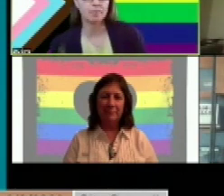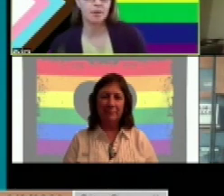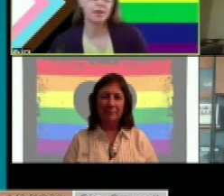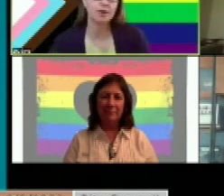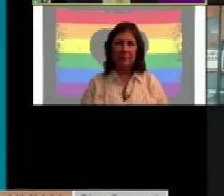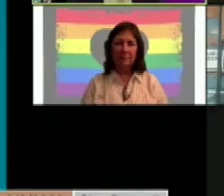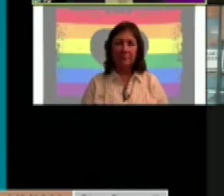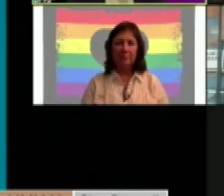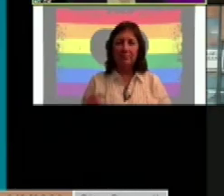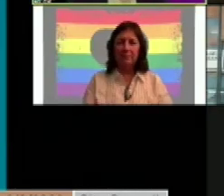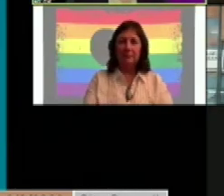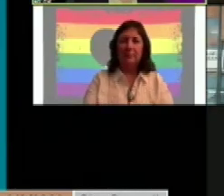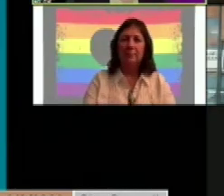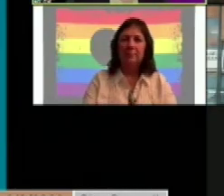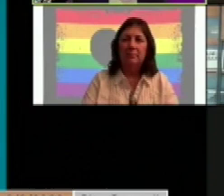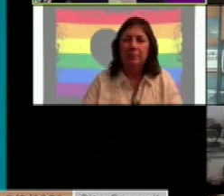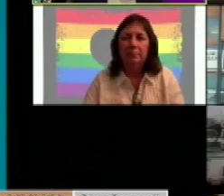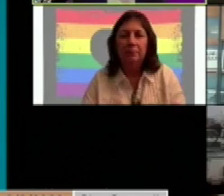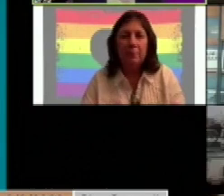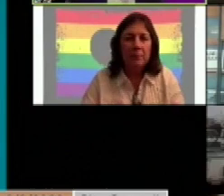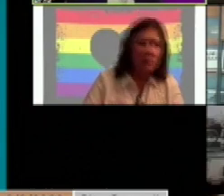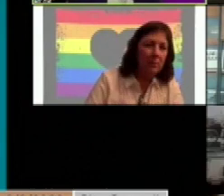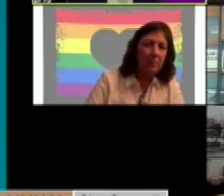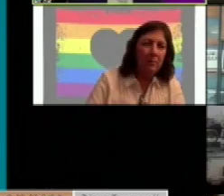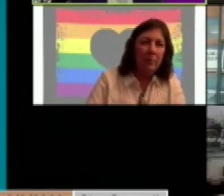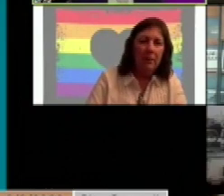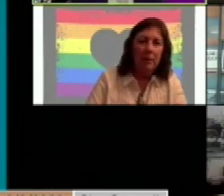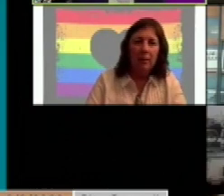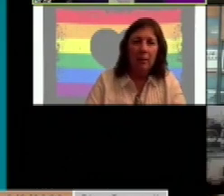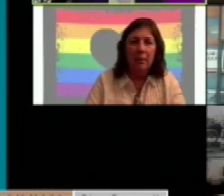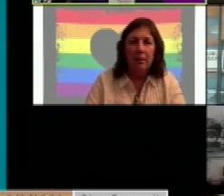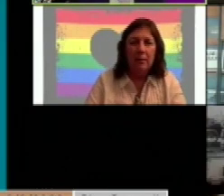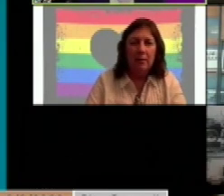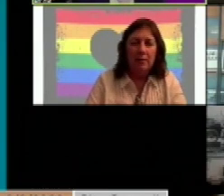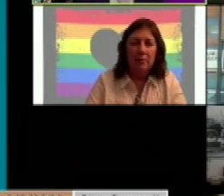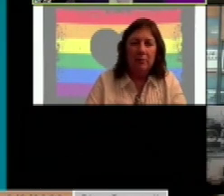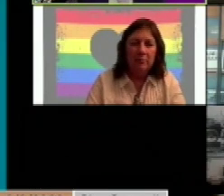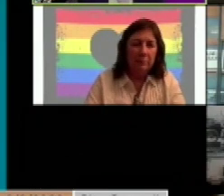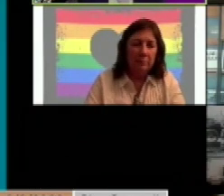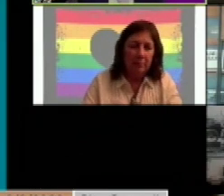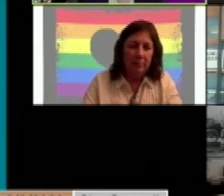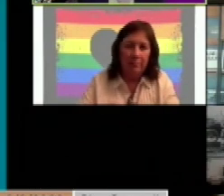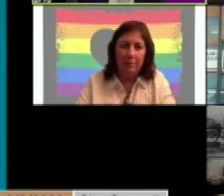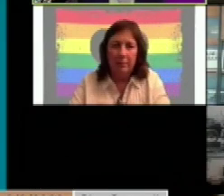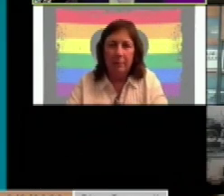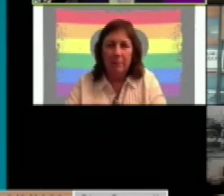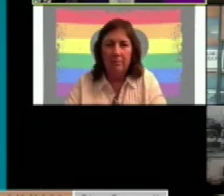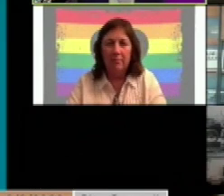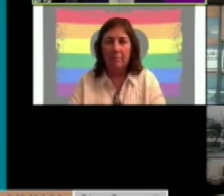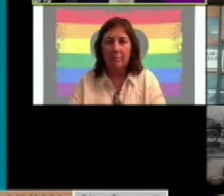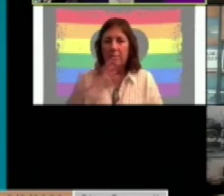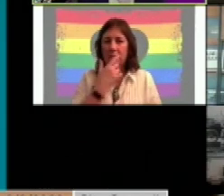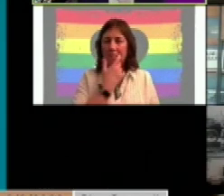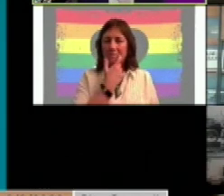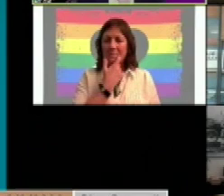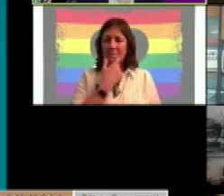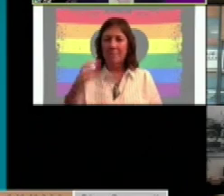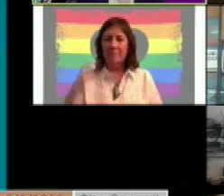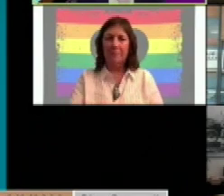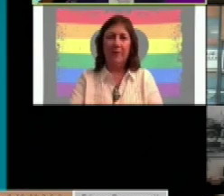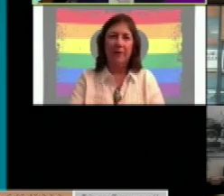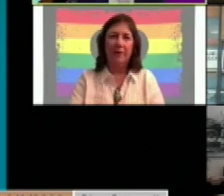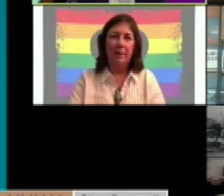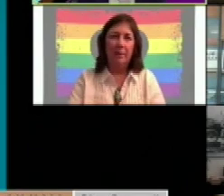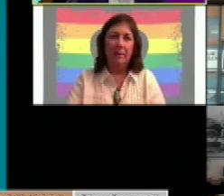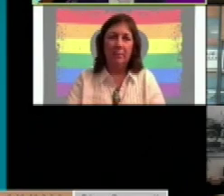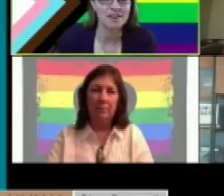be Pride Month in our first meeting of the month, and I almost always have an invocation appropriate to that. It